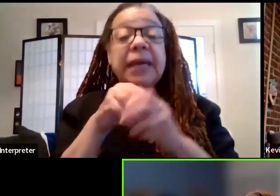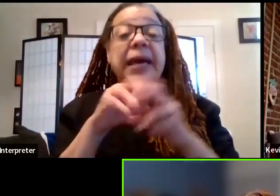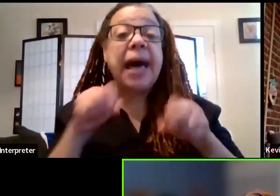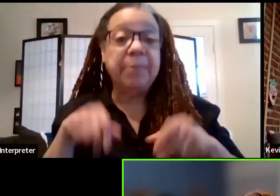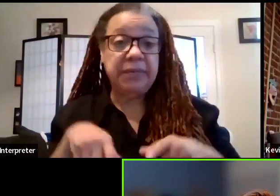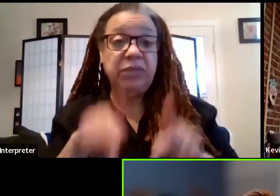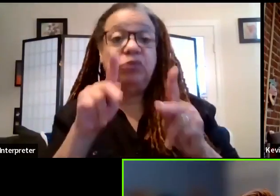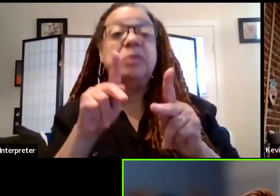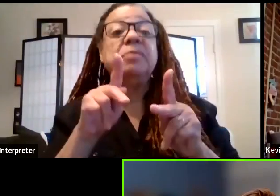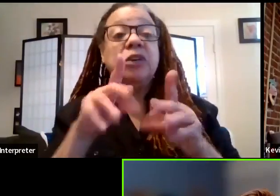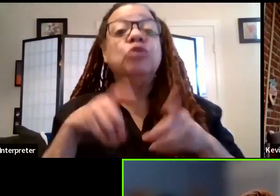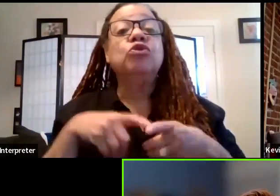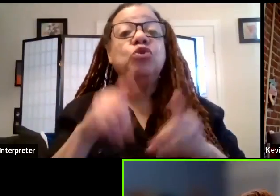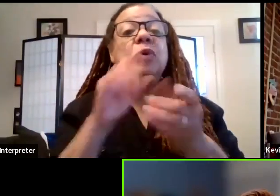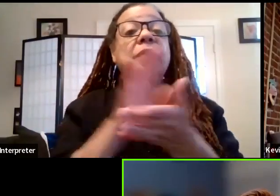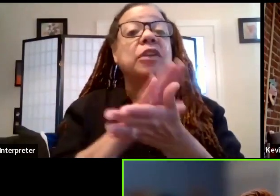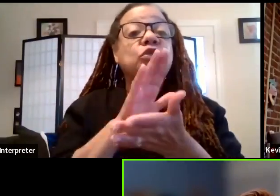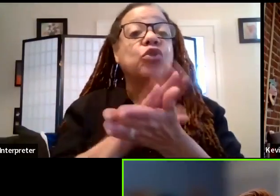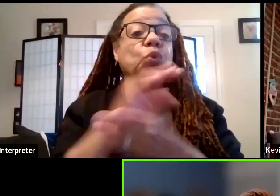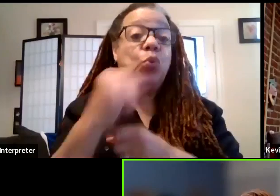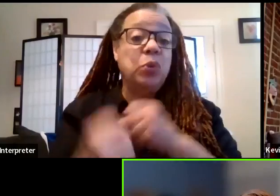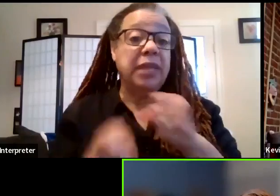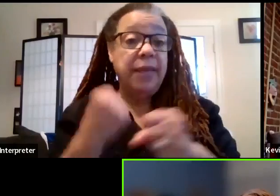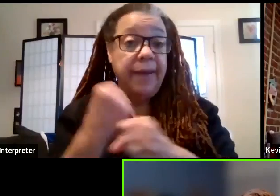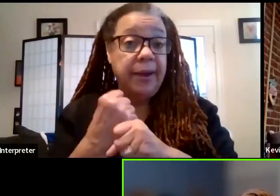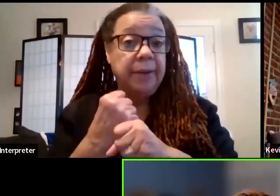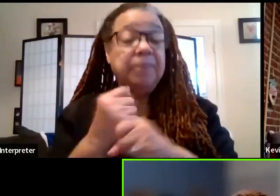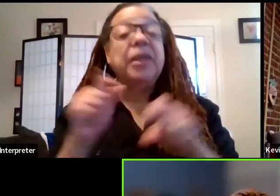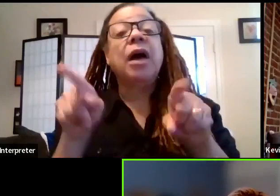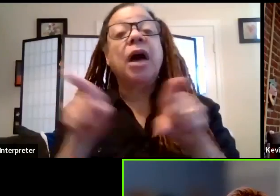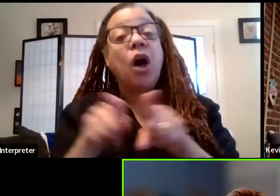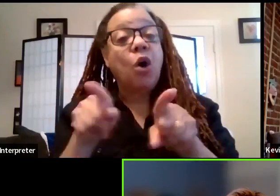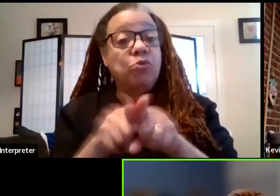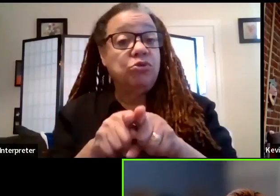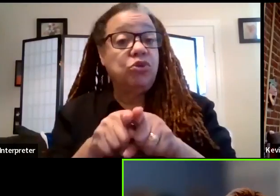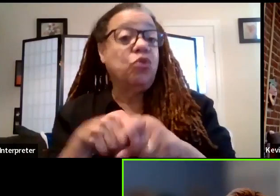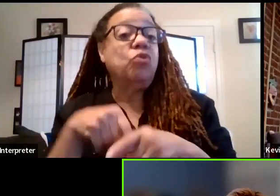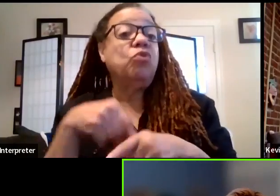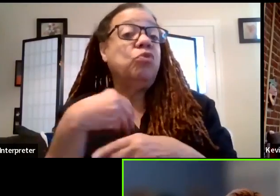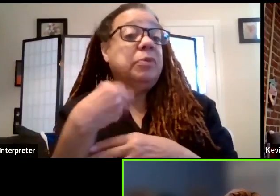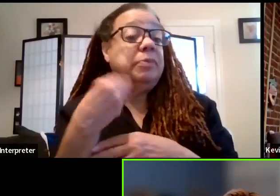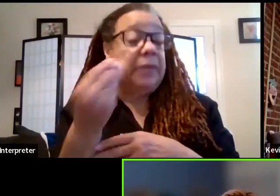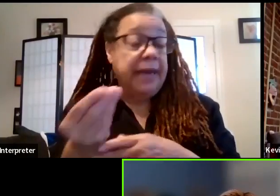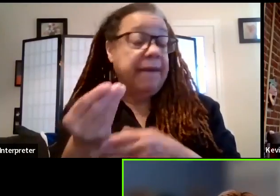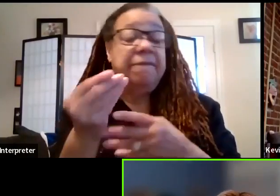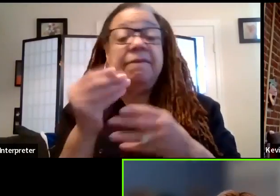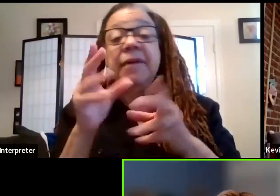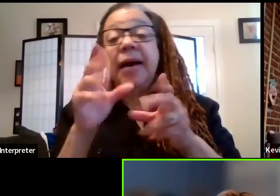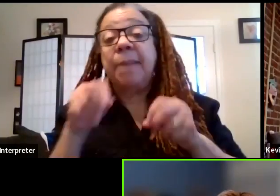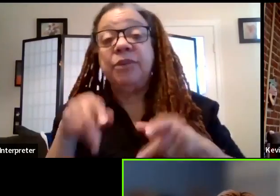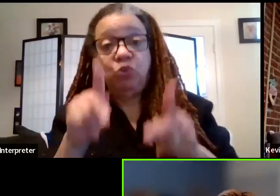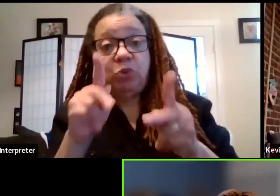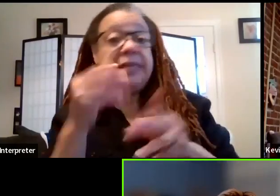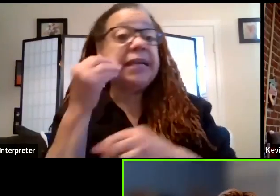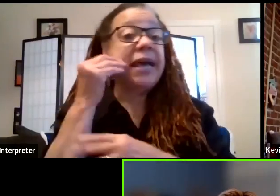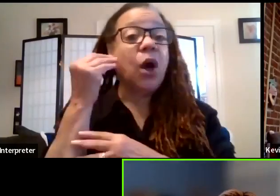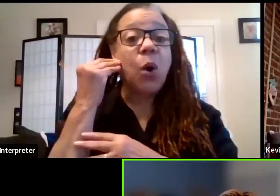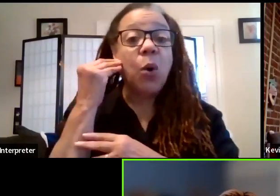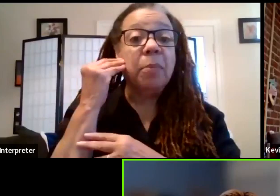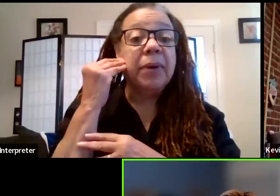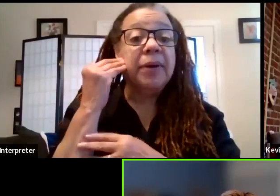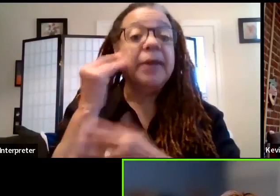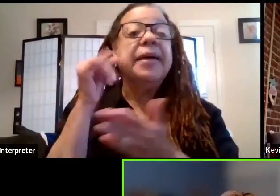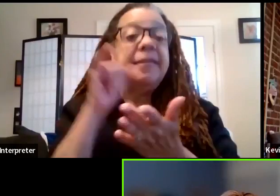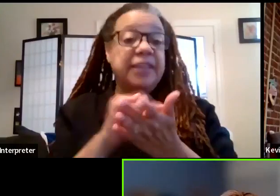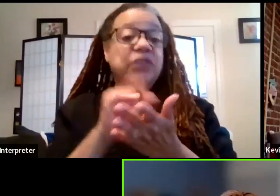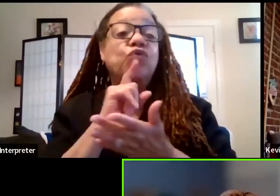school year, and also giving opportunities at home for choice making and decision making, because this really provides